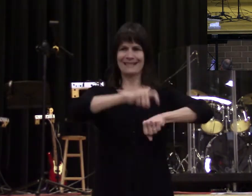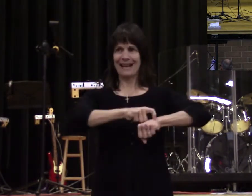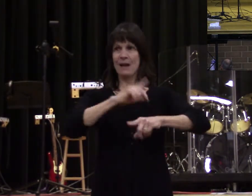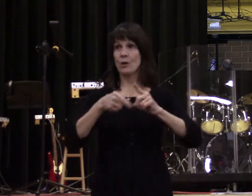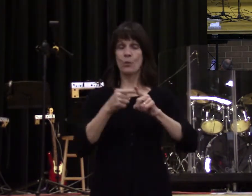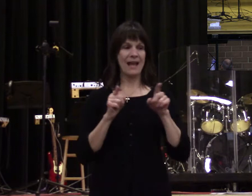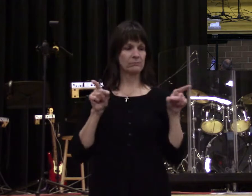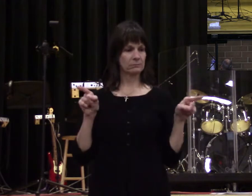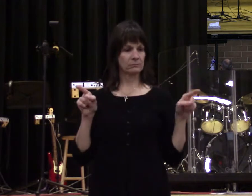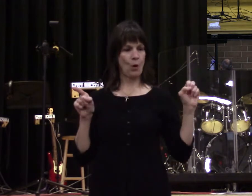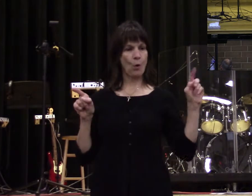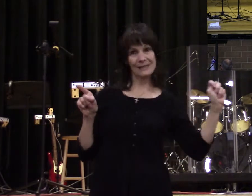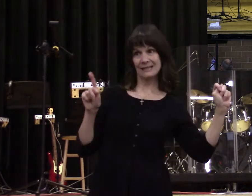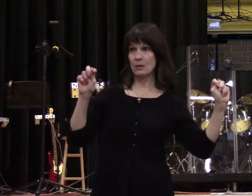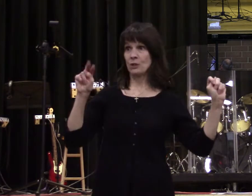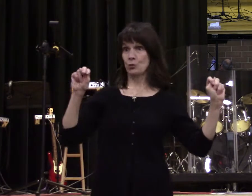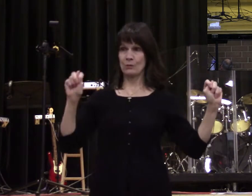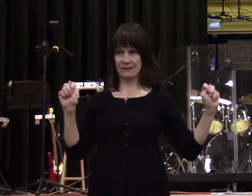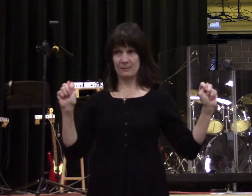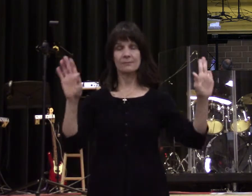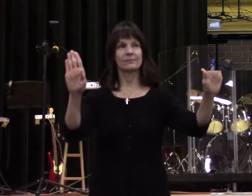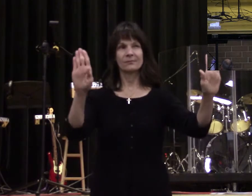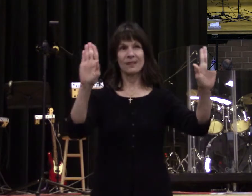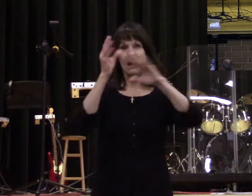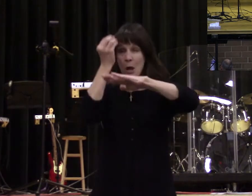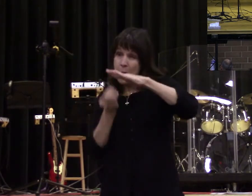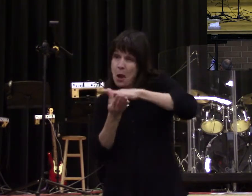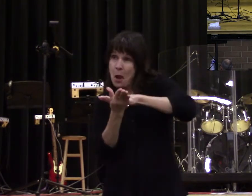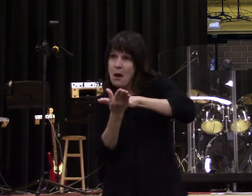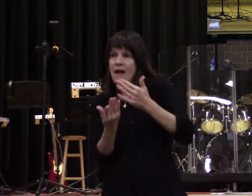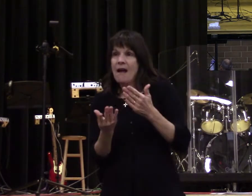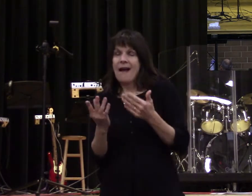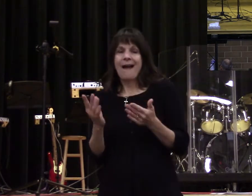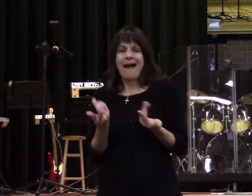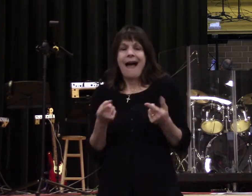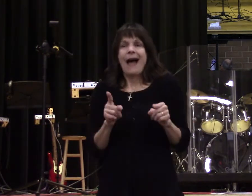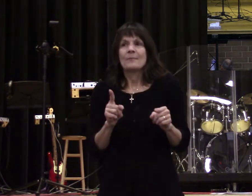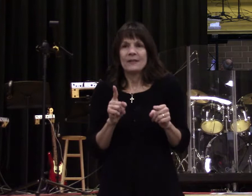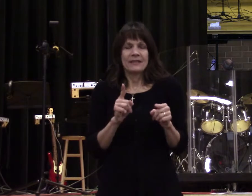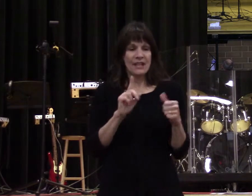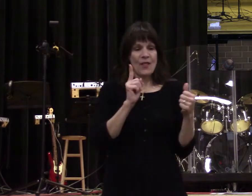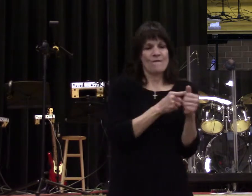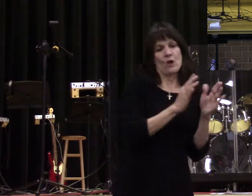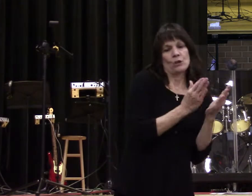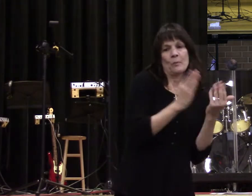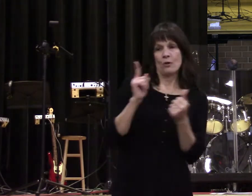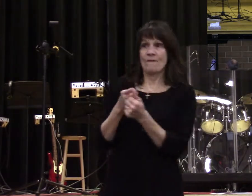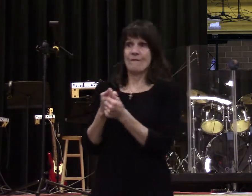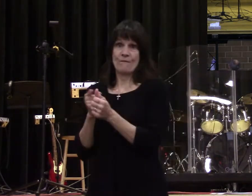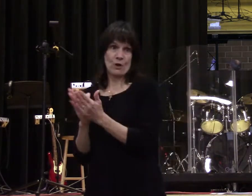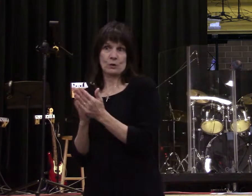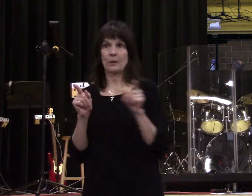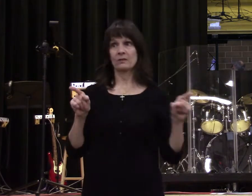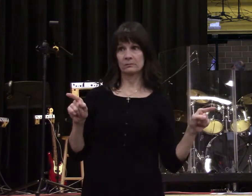give you a hint, it happened in both of the first books. So it happened in the book of Genesis and the book of Matthew. Can anybody tell me when